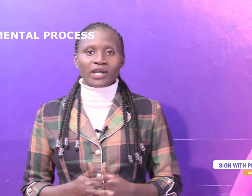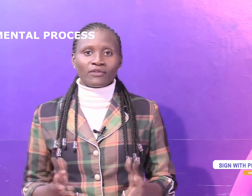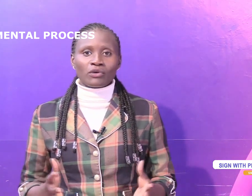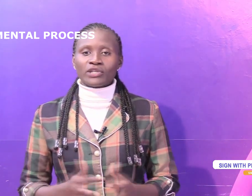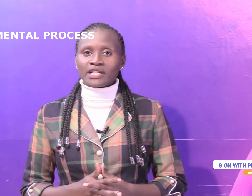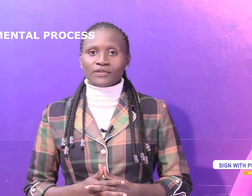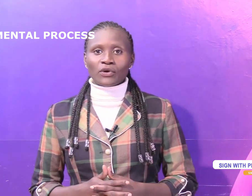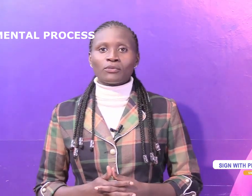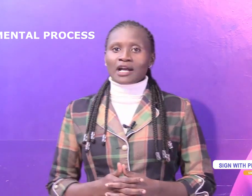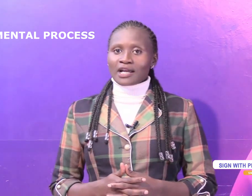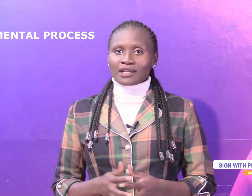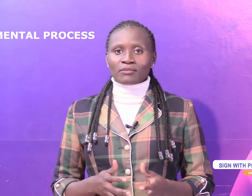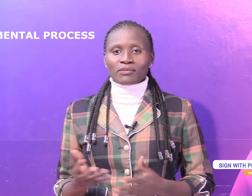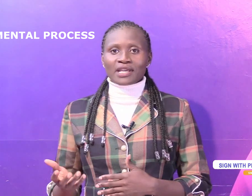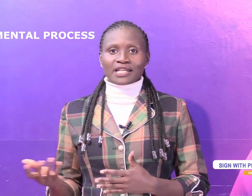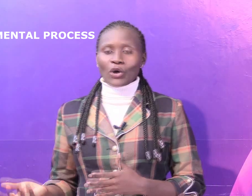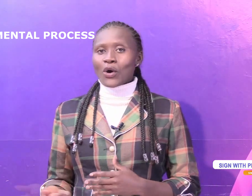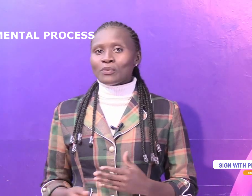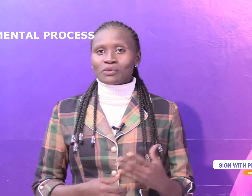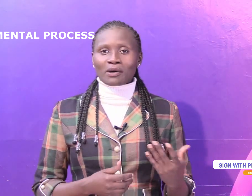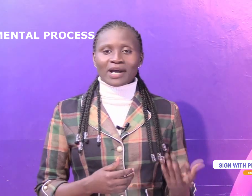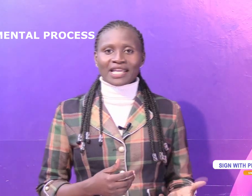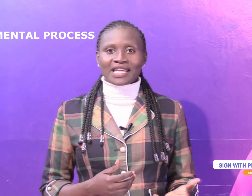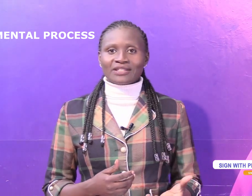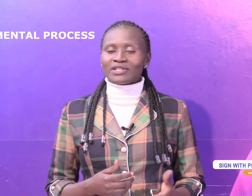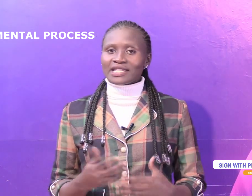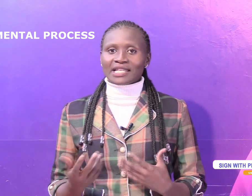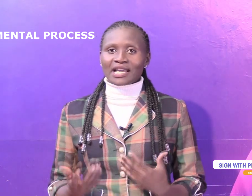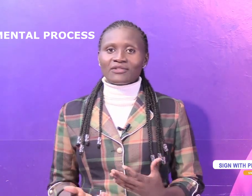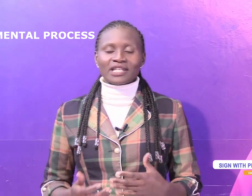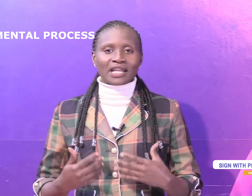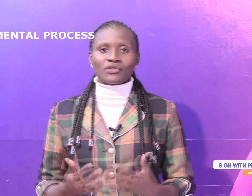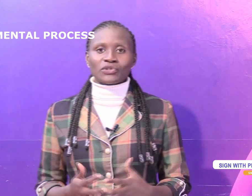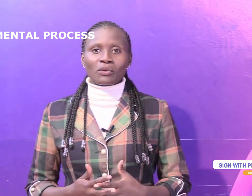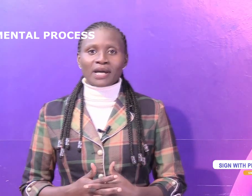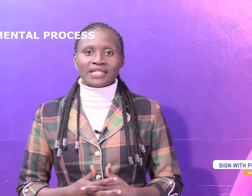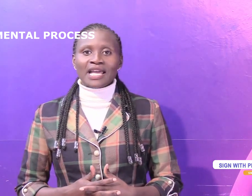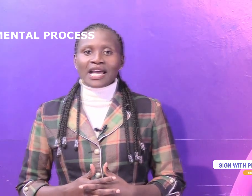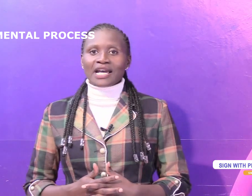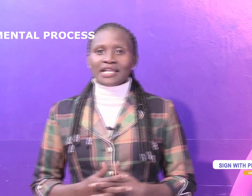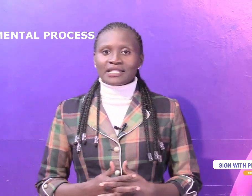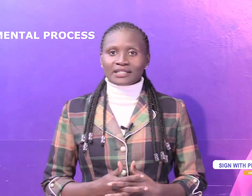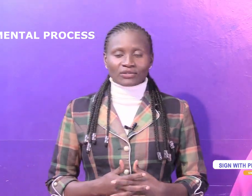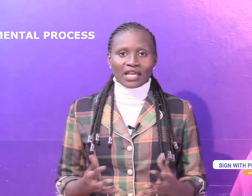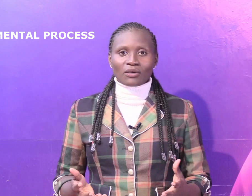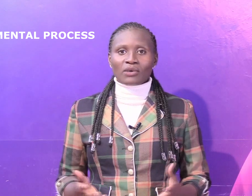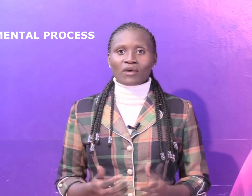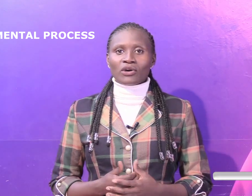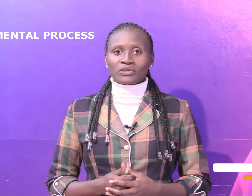watching us from, maybe at home, supermarket. We just love you and I love you so much. And today we are going to learn